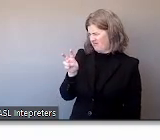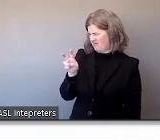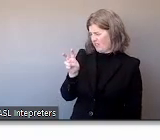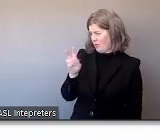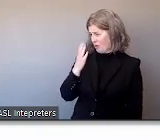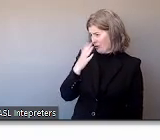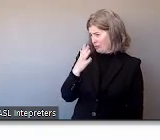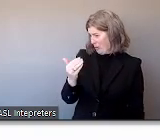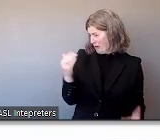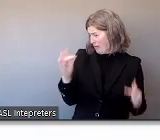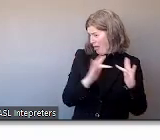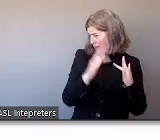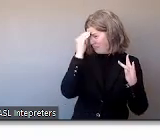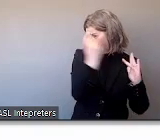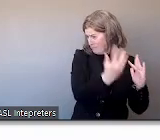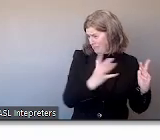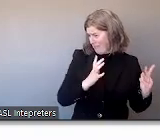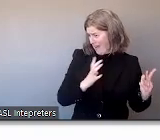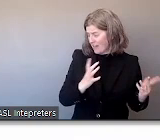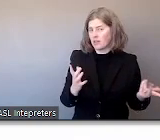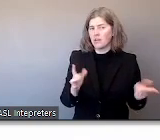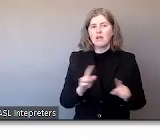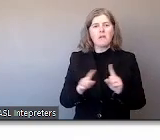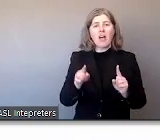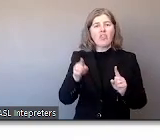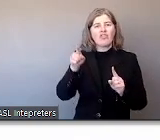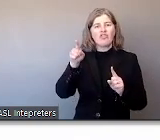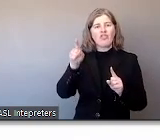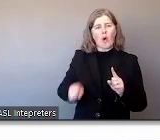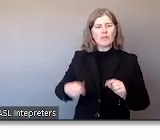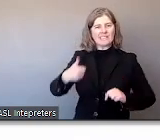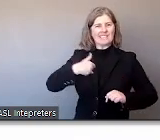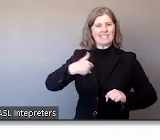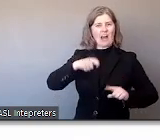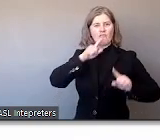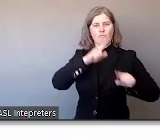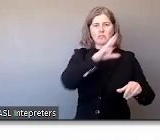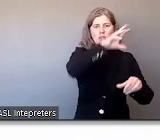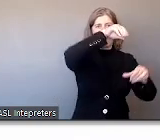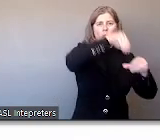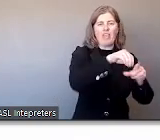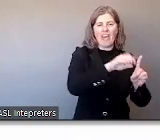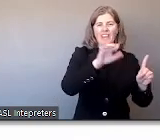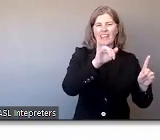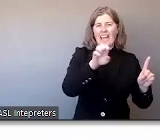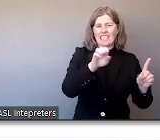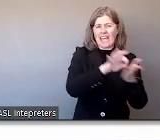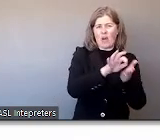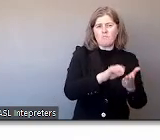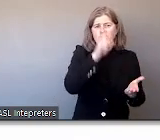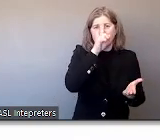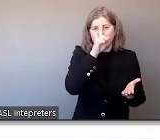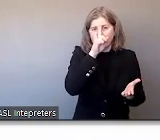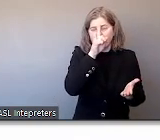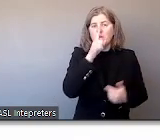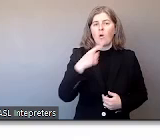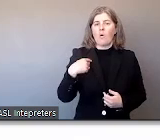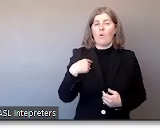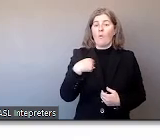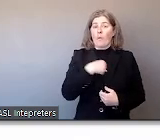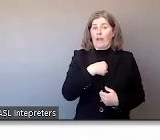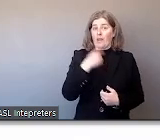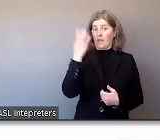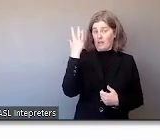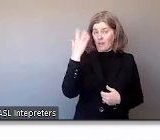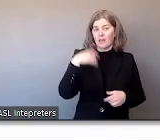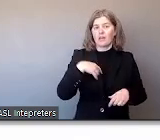to go online and report. But we don't even include those self-reports in the case count. And here's why. We verify